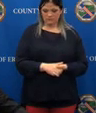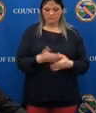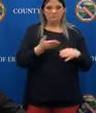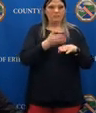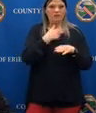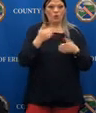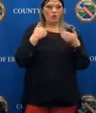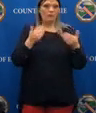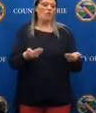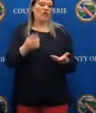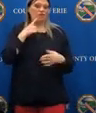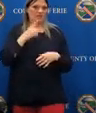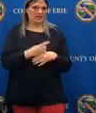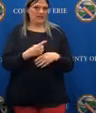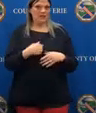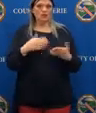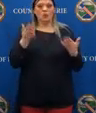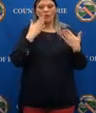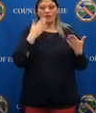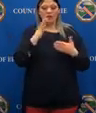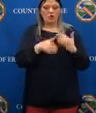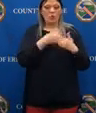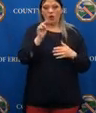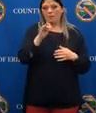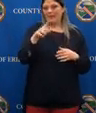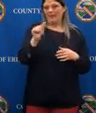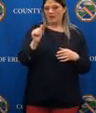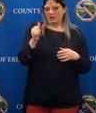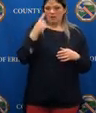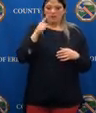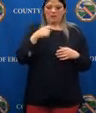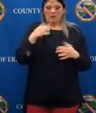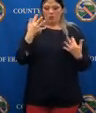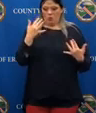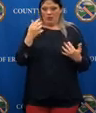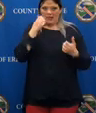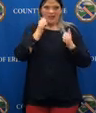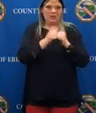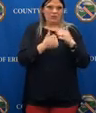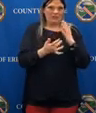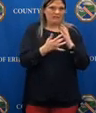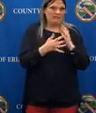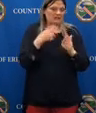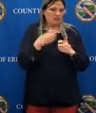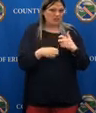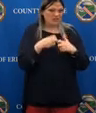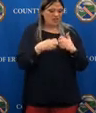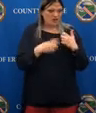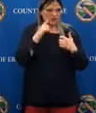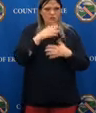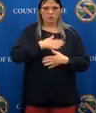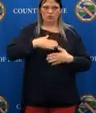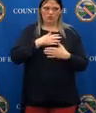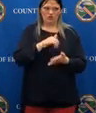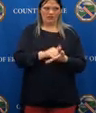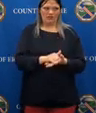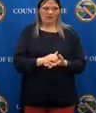we move on for the day. So thank you all, media, for hanging in there with our technical difficulties. We appreciate